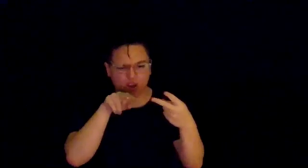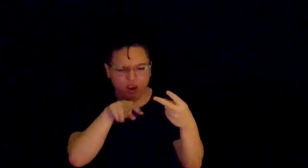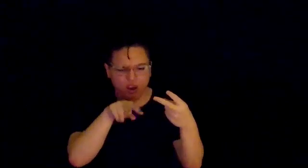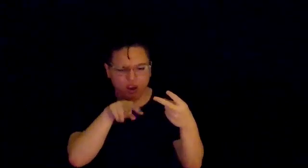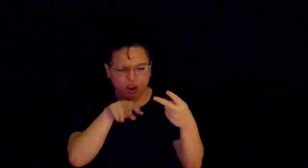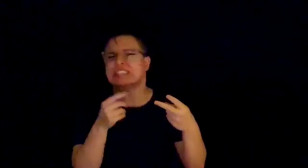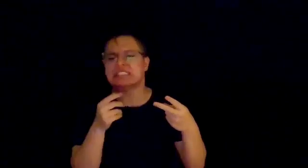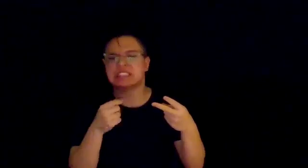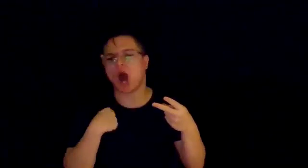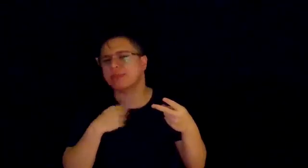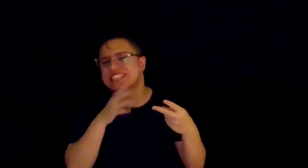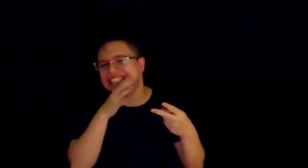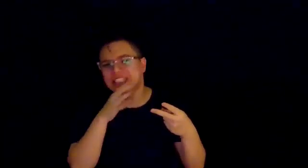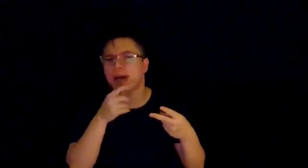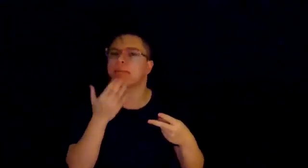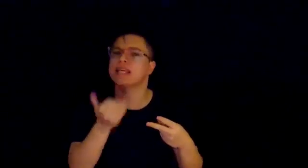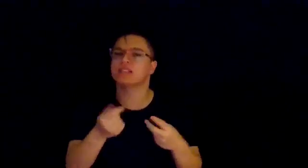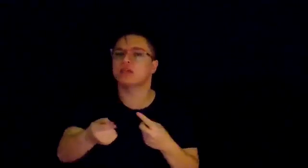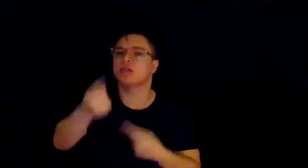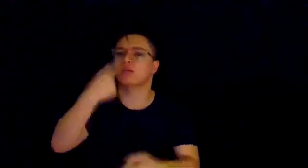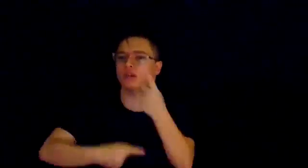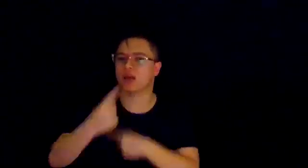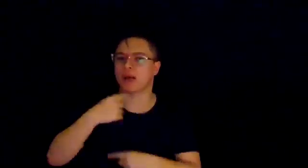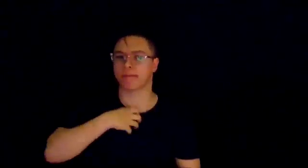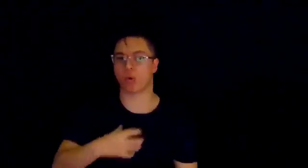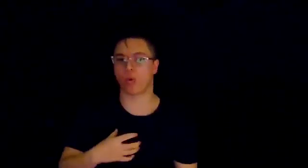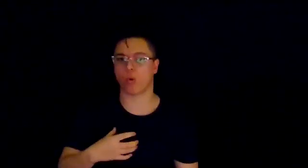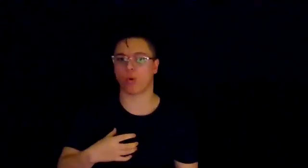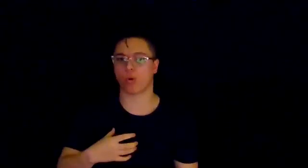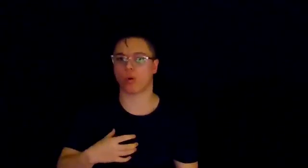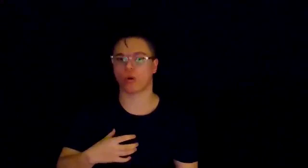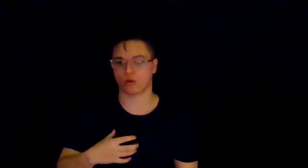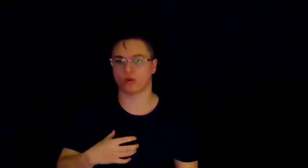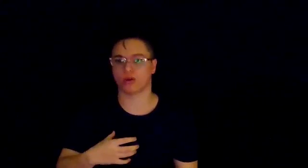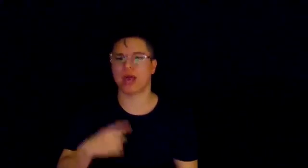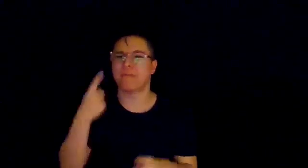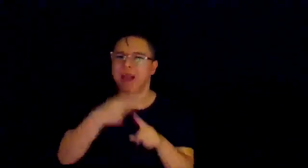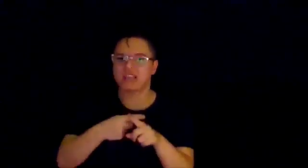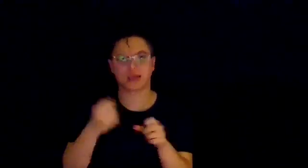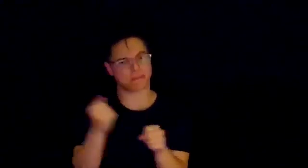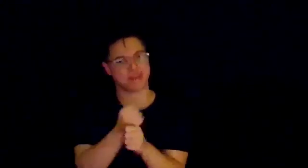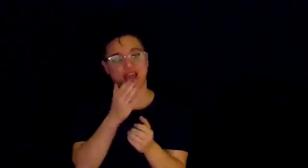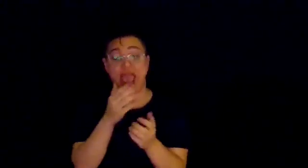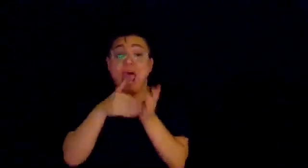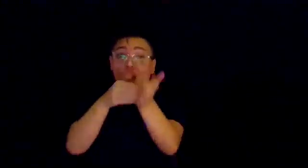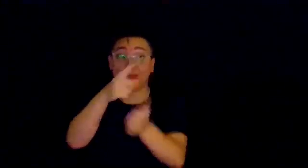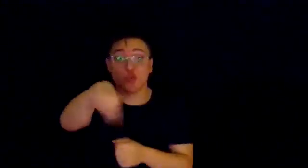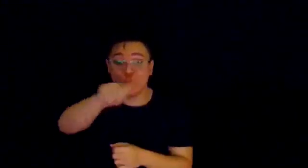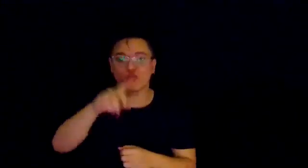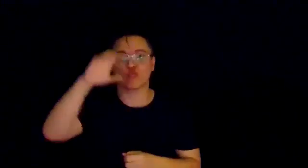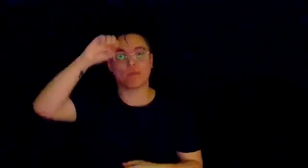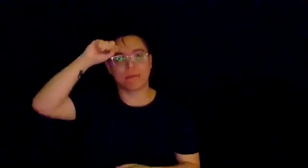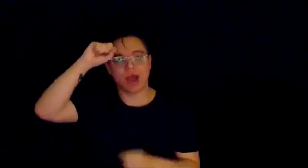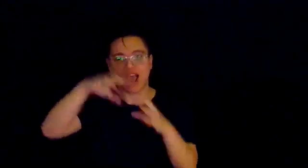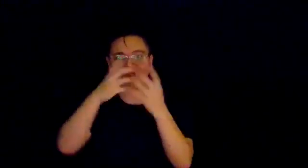then they can see and they can understand why you're requesting those certain things. There might be points that they have confusion about, but you can elaborate on them